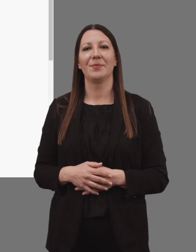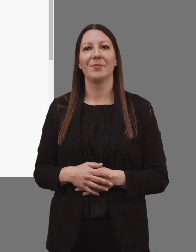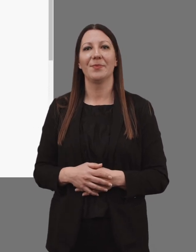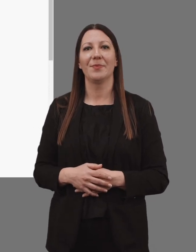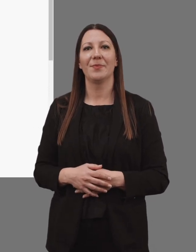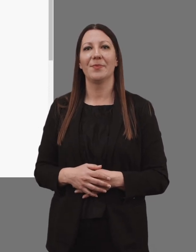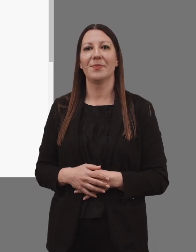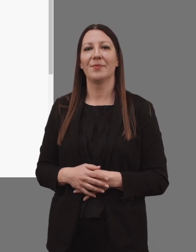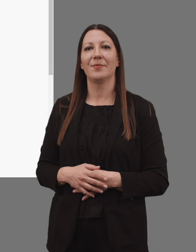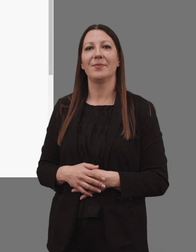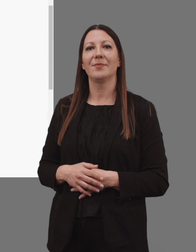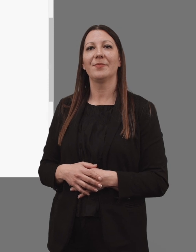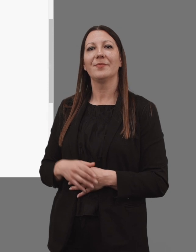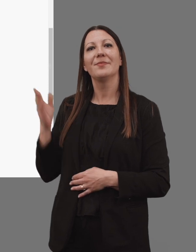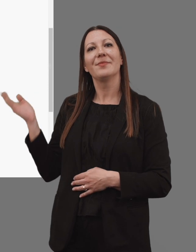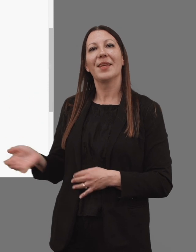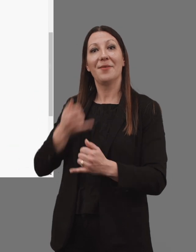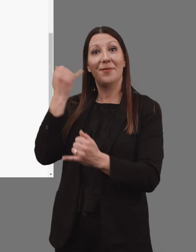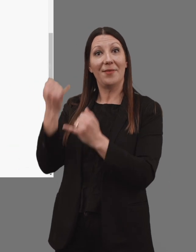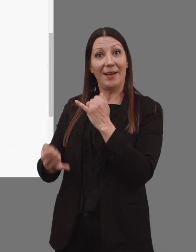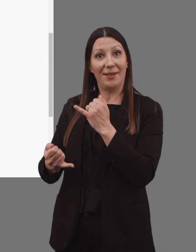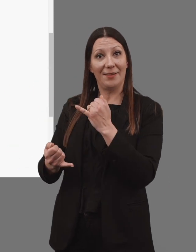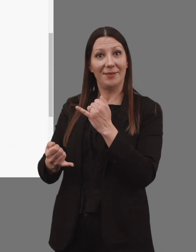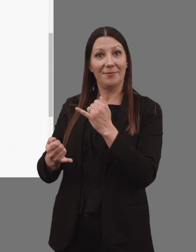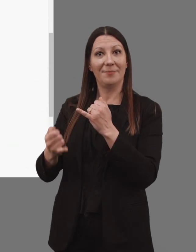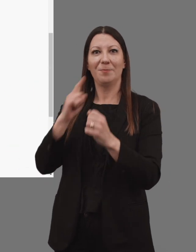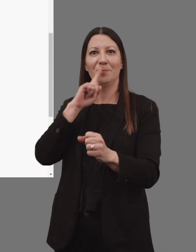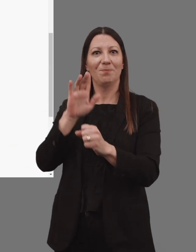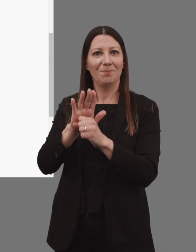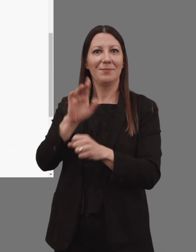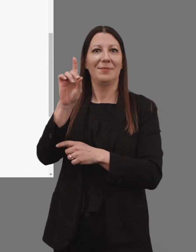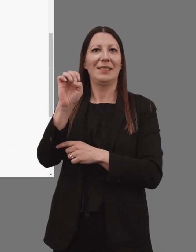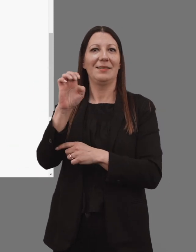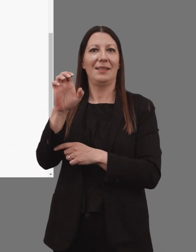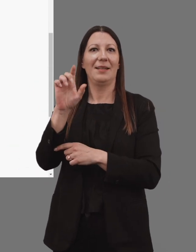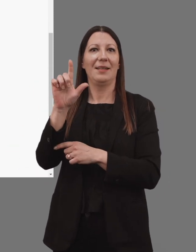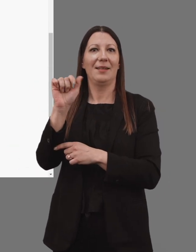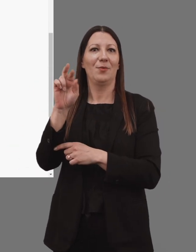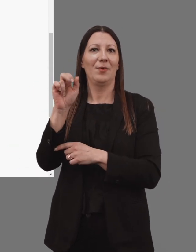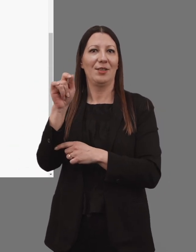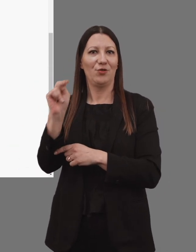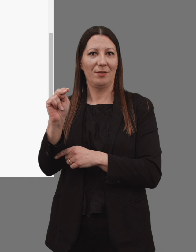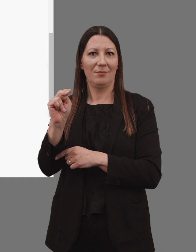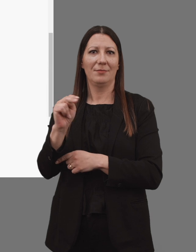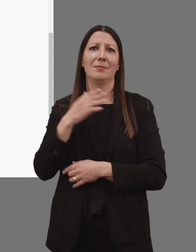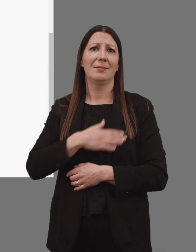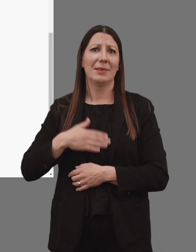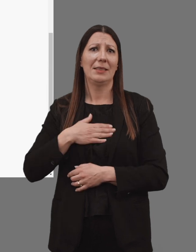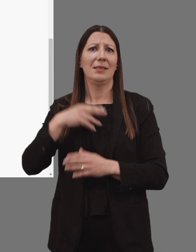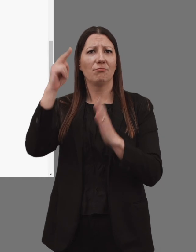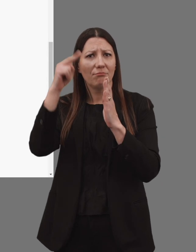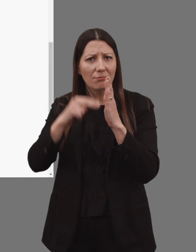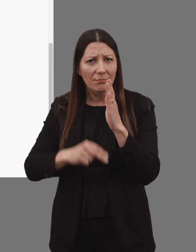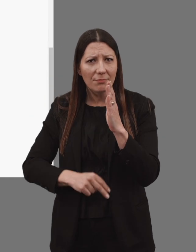And now we're on to the final page, which is the declaration. So read each one of these carefully, and hopefully your answer is yes to